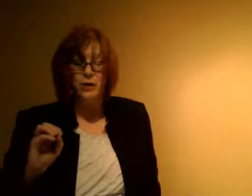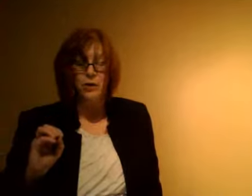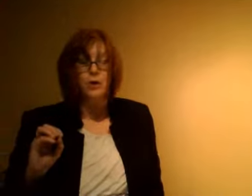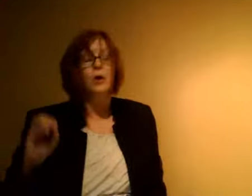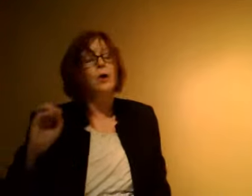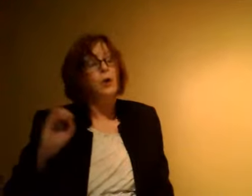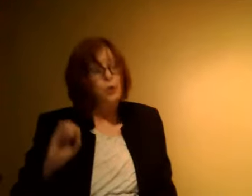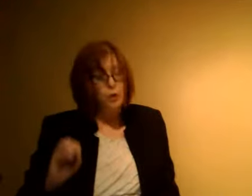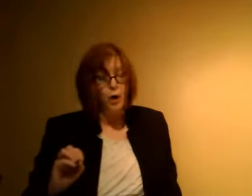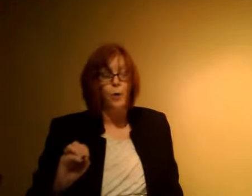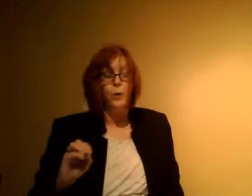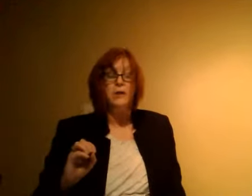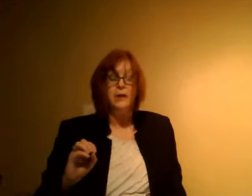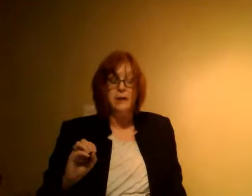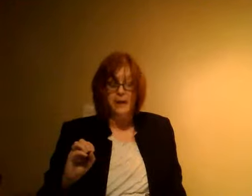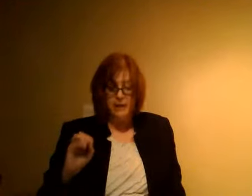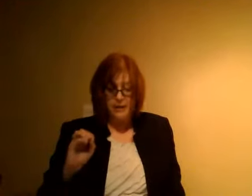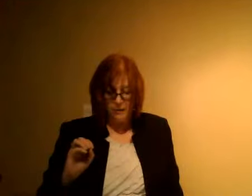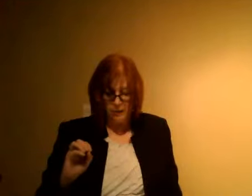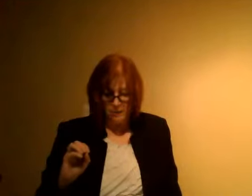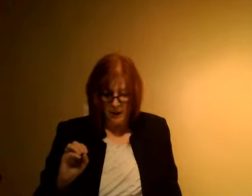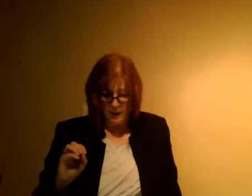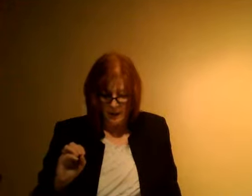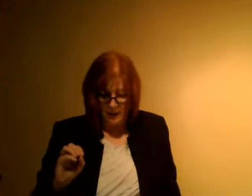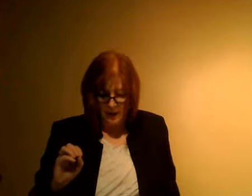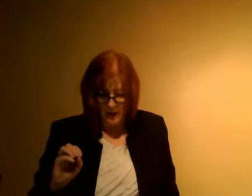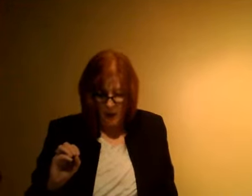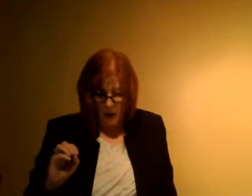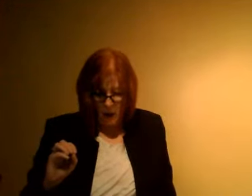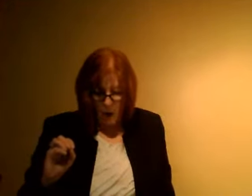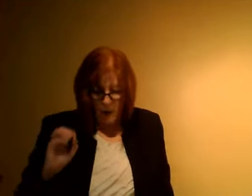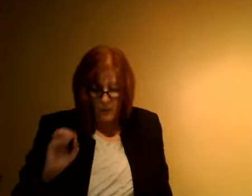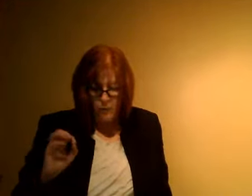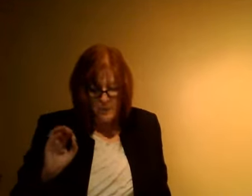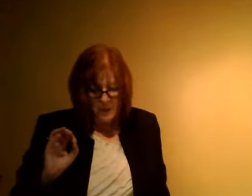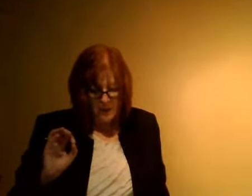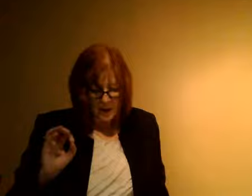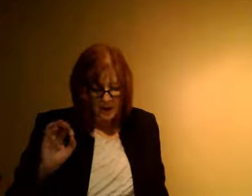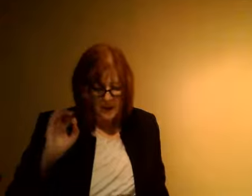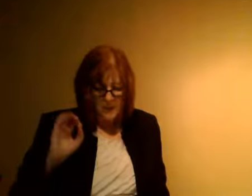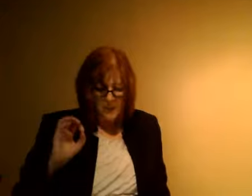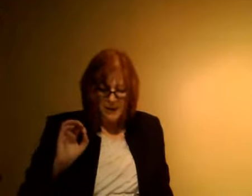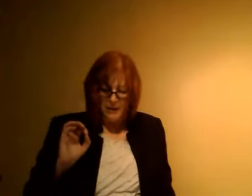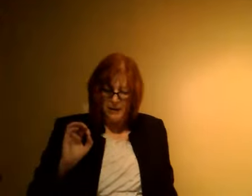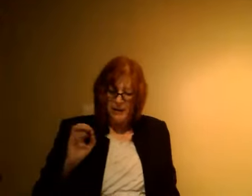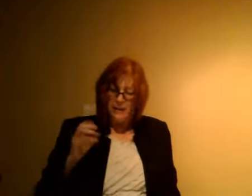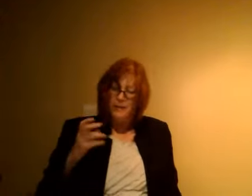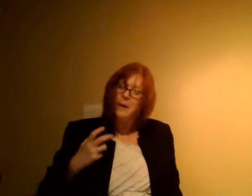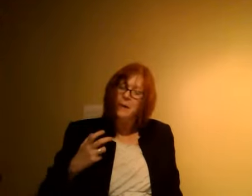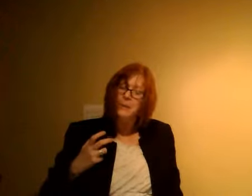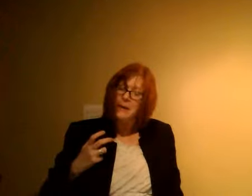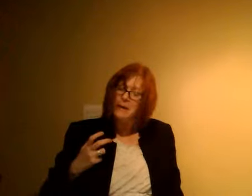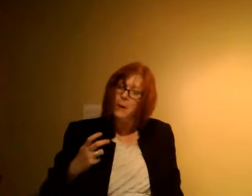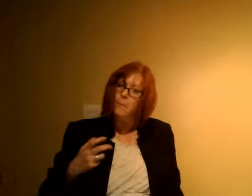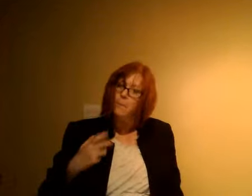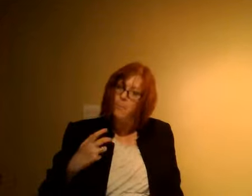situation should always dictate that response. Remember, in the beginning, it sometimes takes more